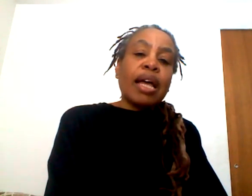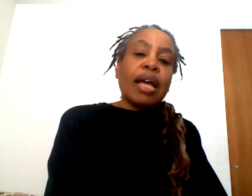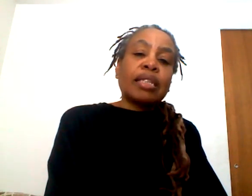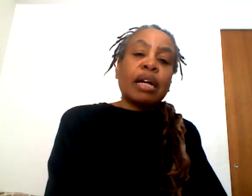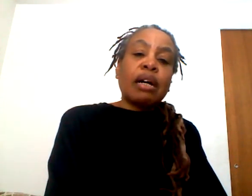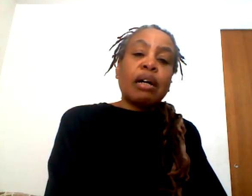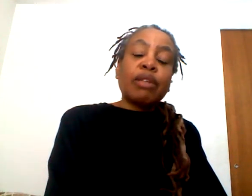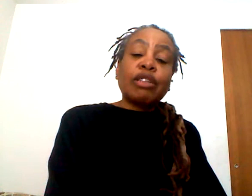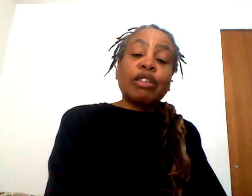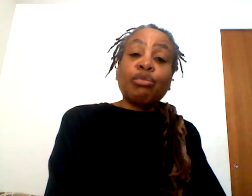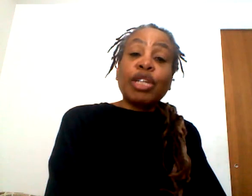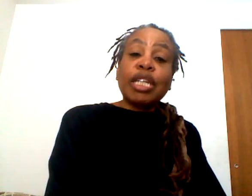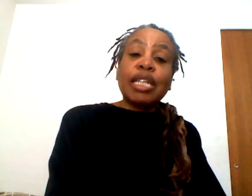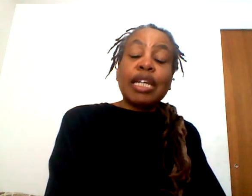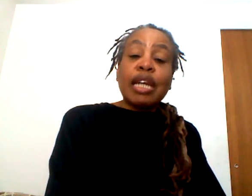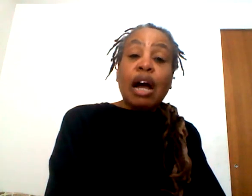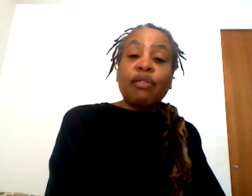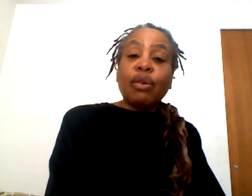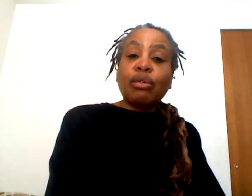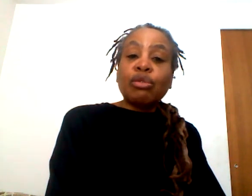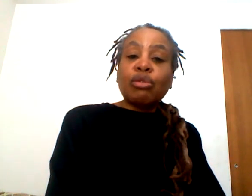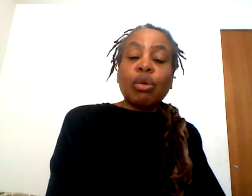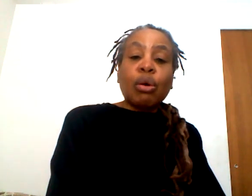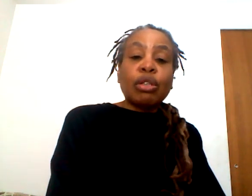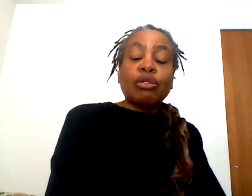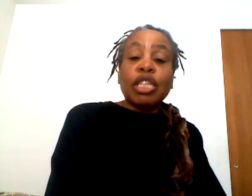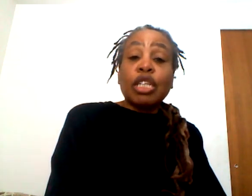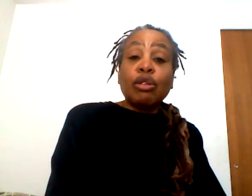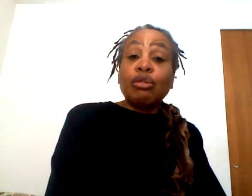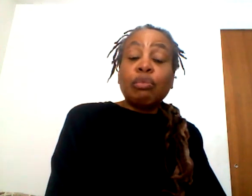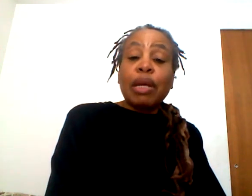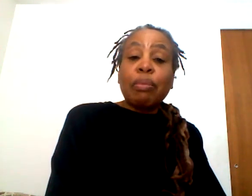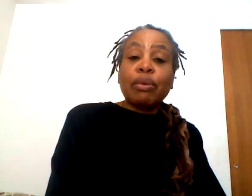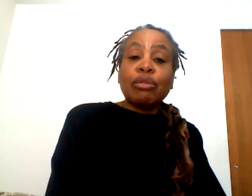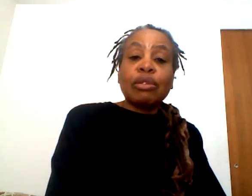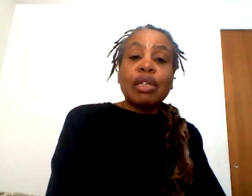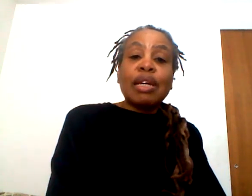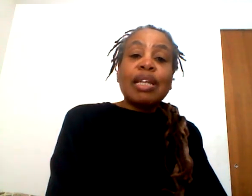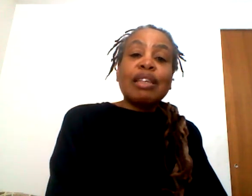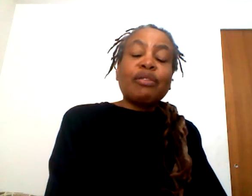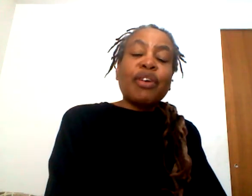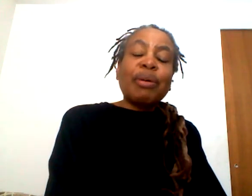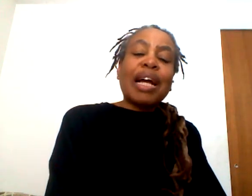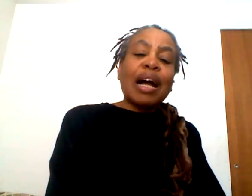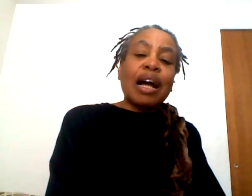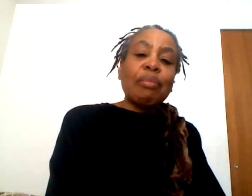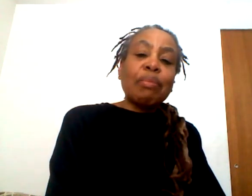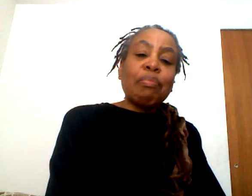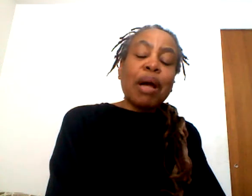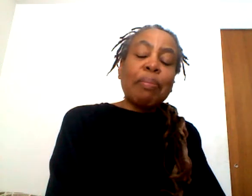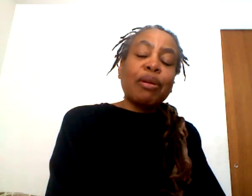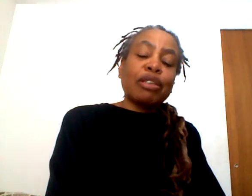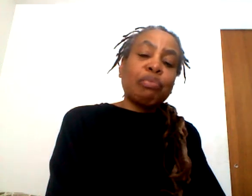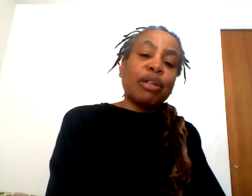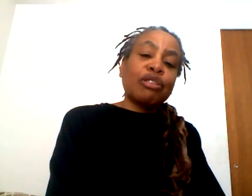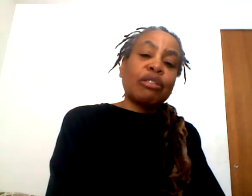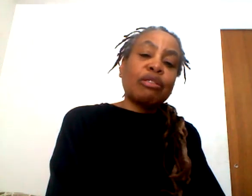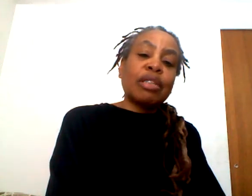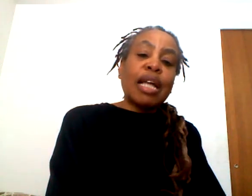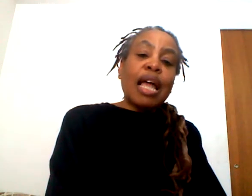and that you read in novels or you see in newspapers. These are very common, popular expressions,